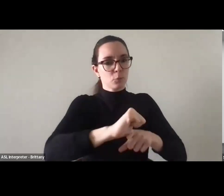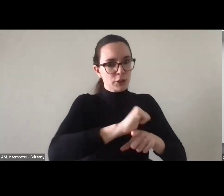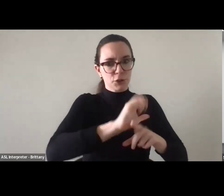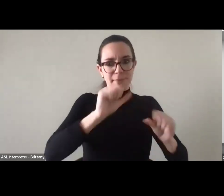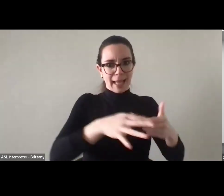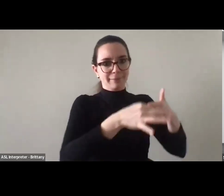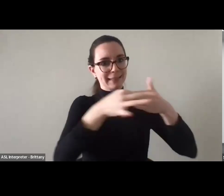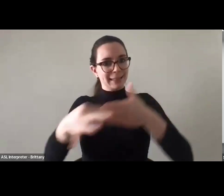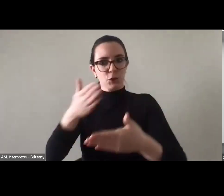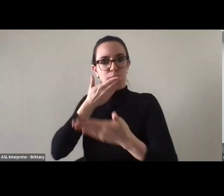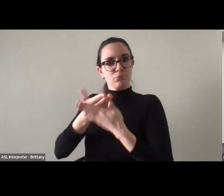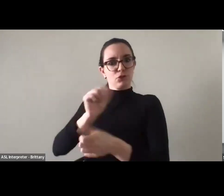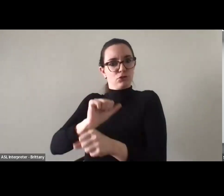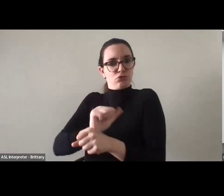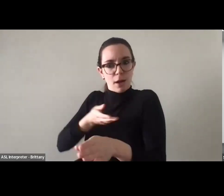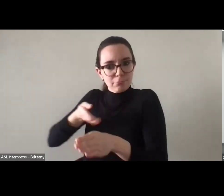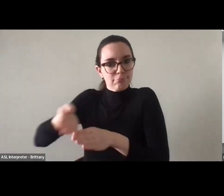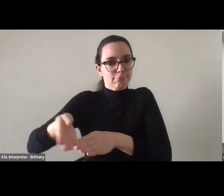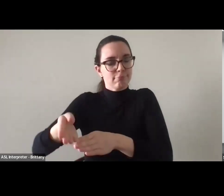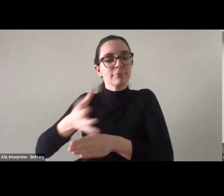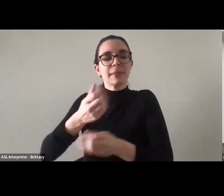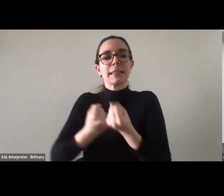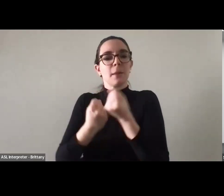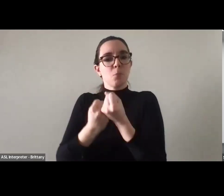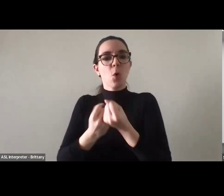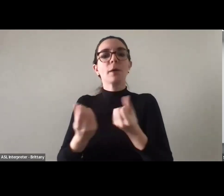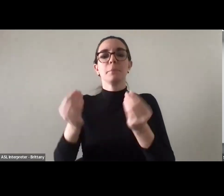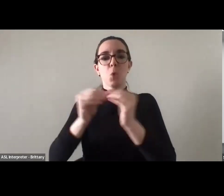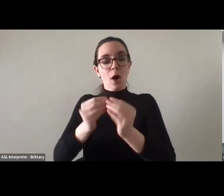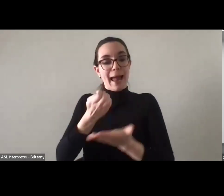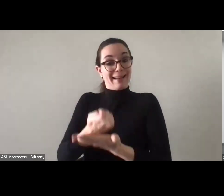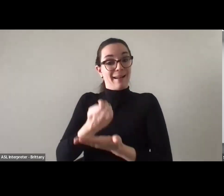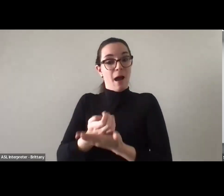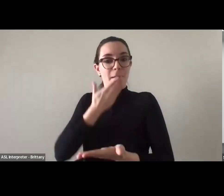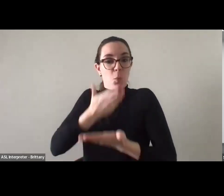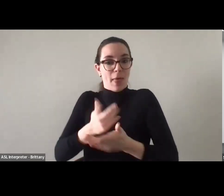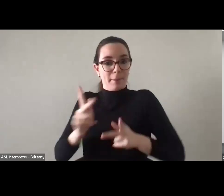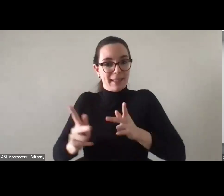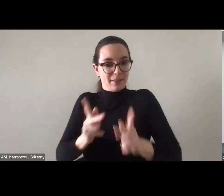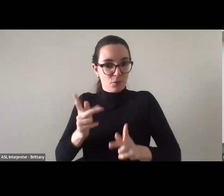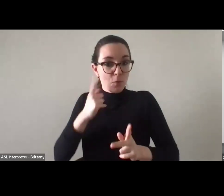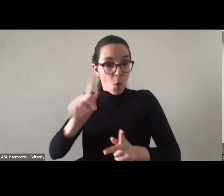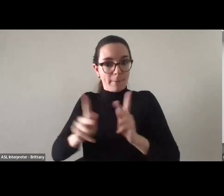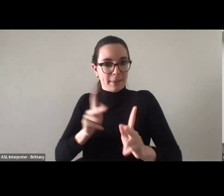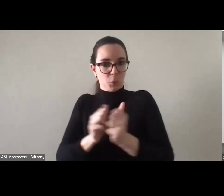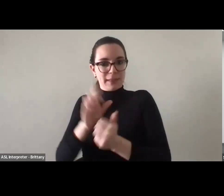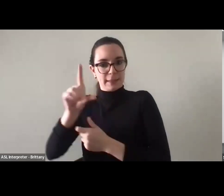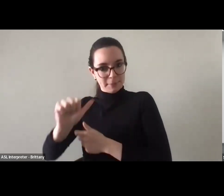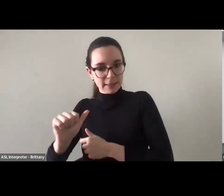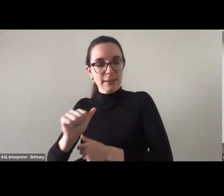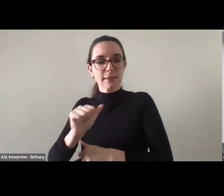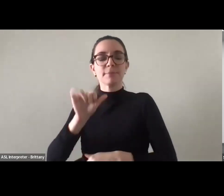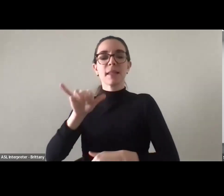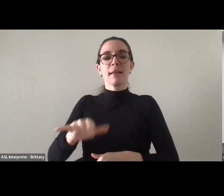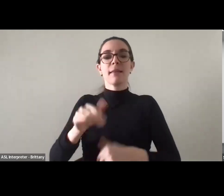jobs and career pathways for people with disabilities that support greater economic well-being. And the work of the PIA project has built off the